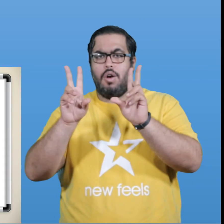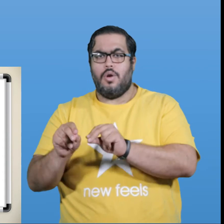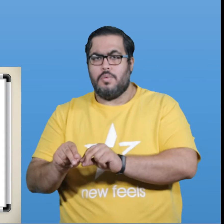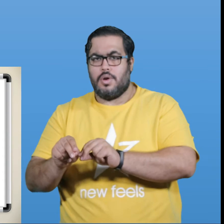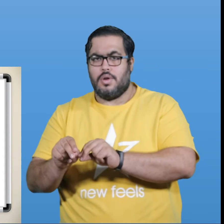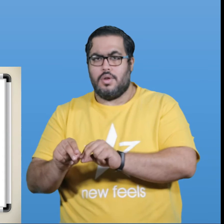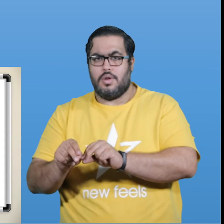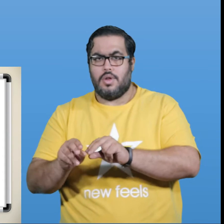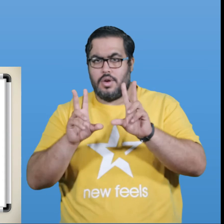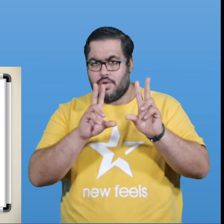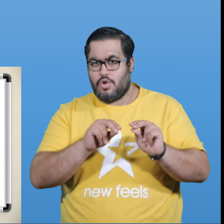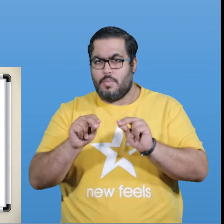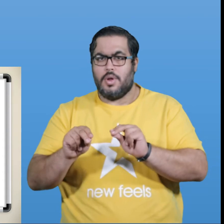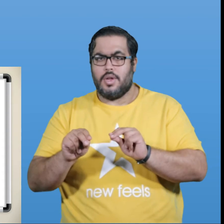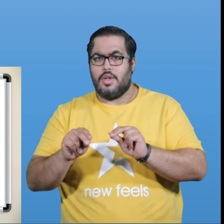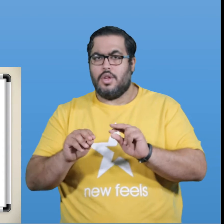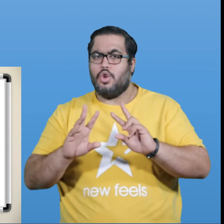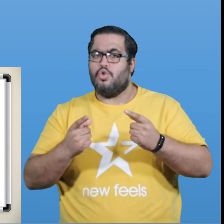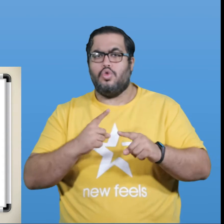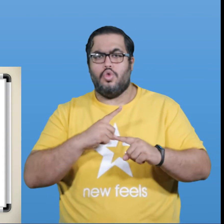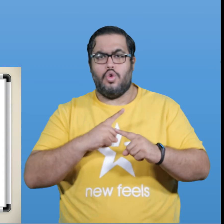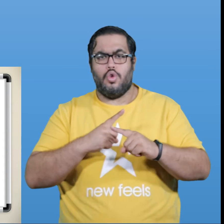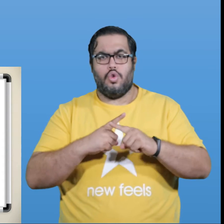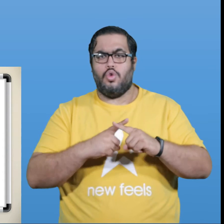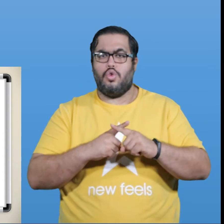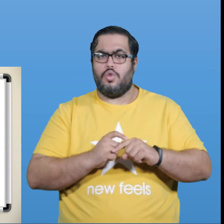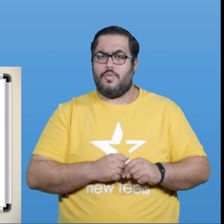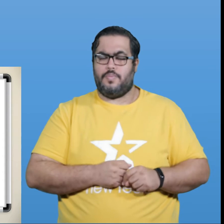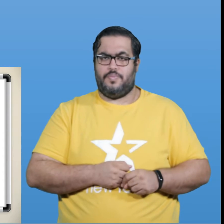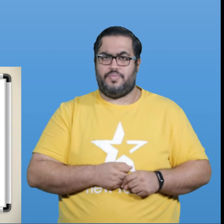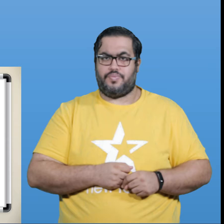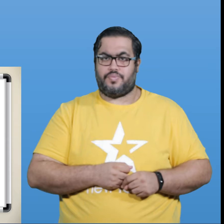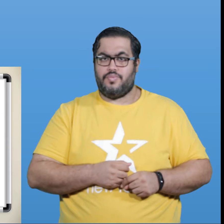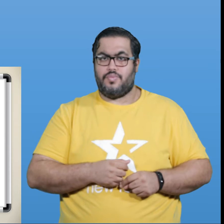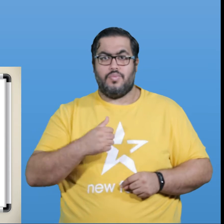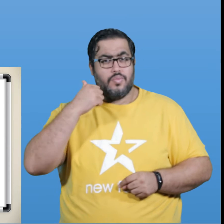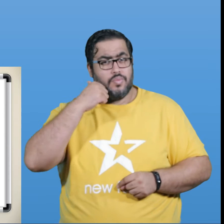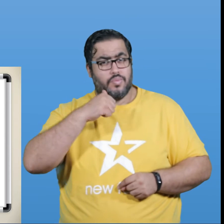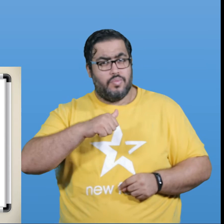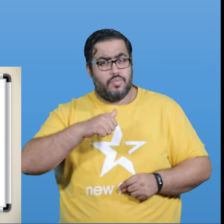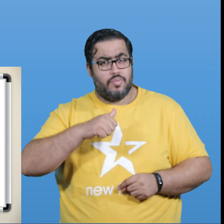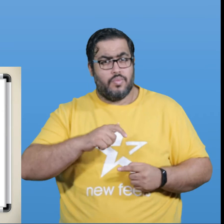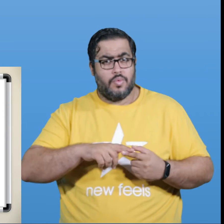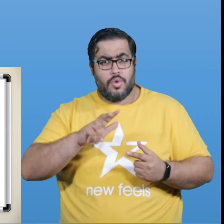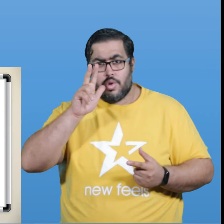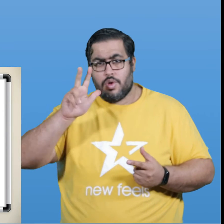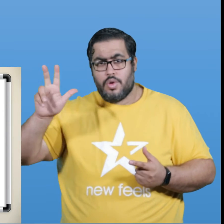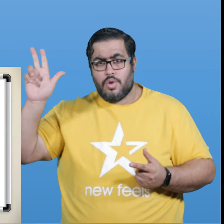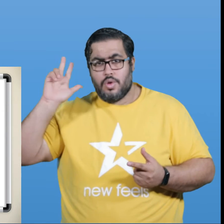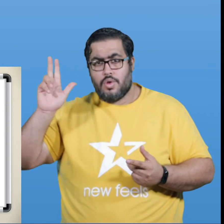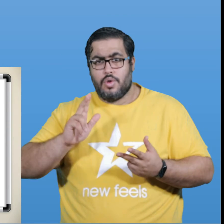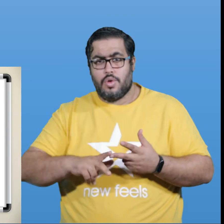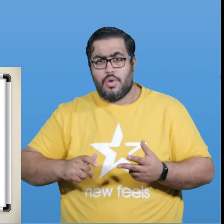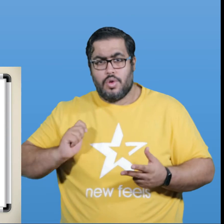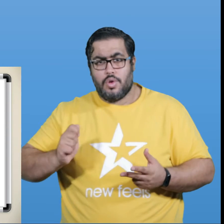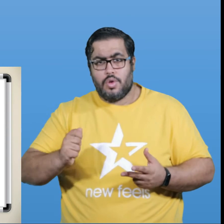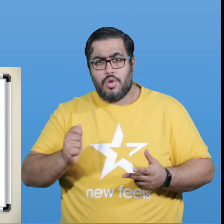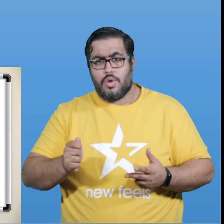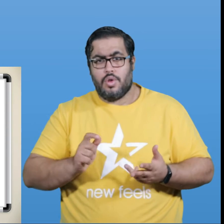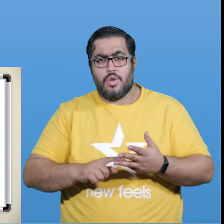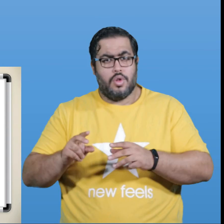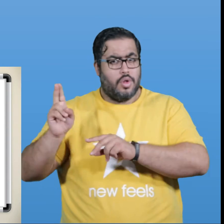the opposite of meaning. The opposite of meaning. So is it new, old, authentic, or